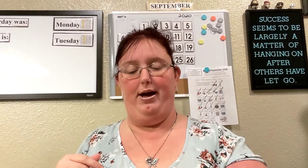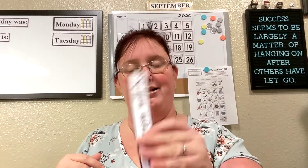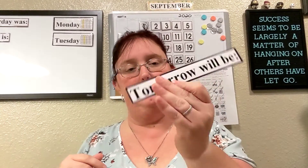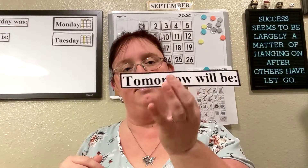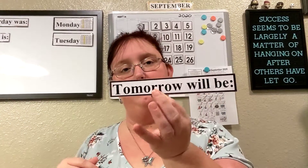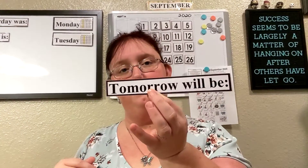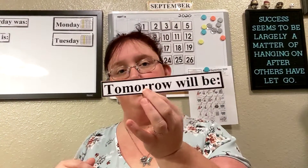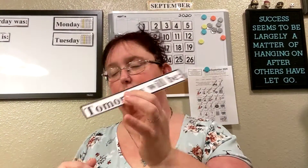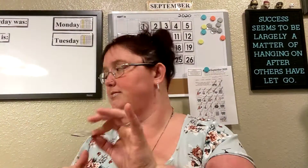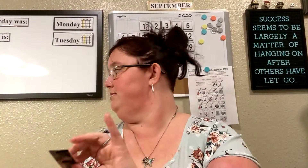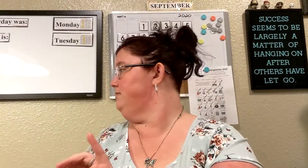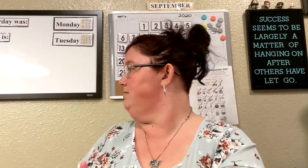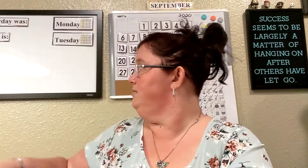what?